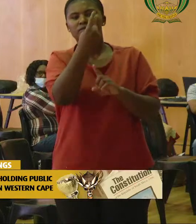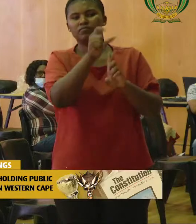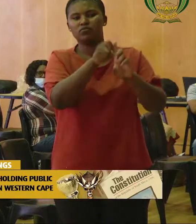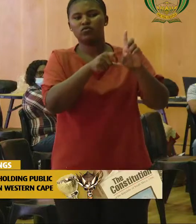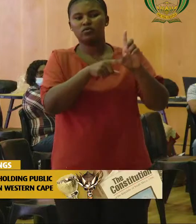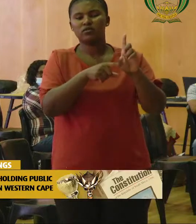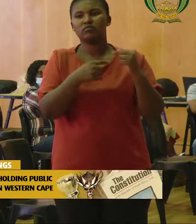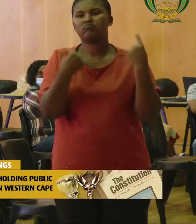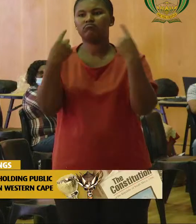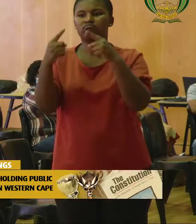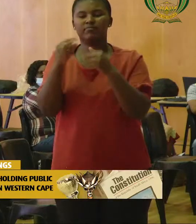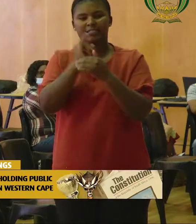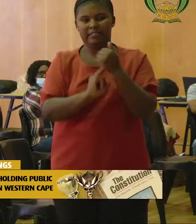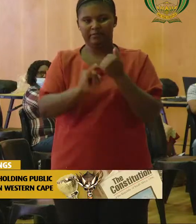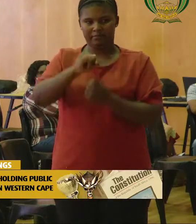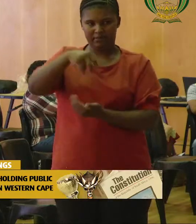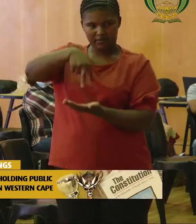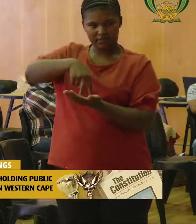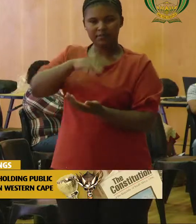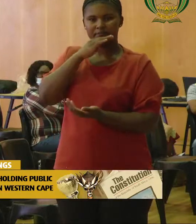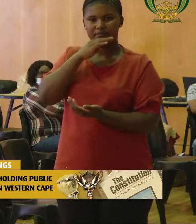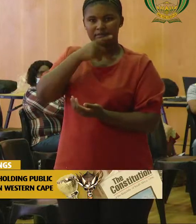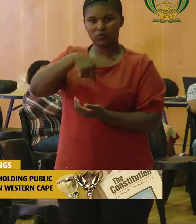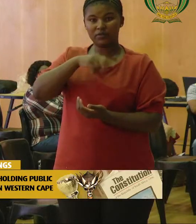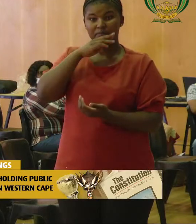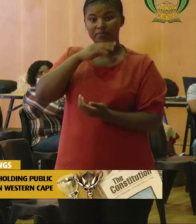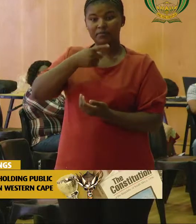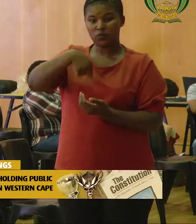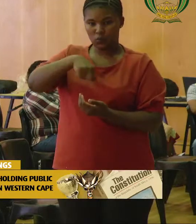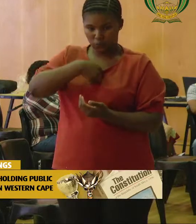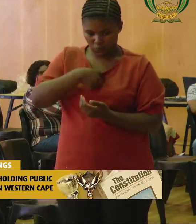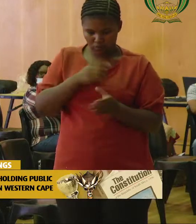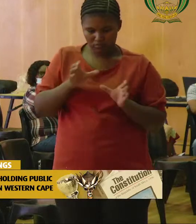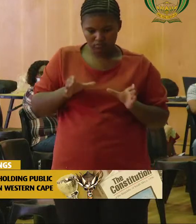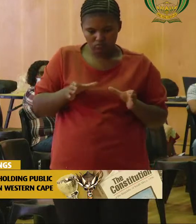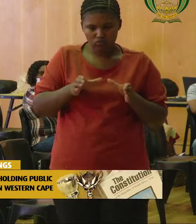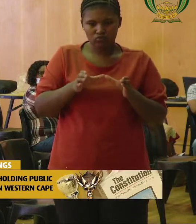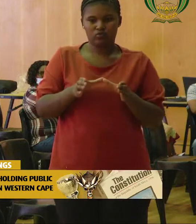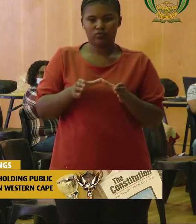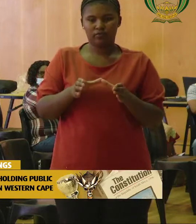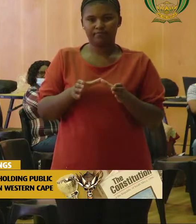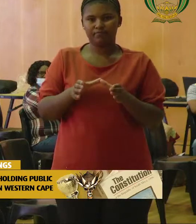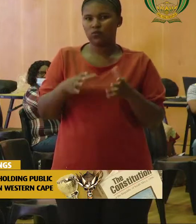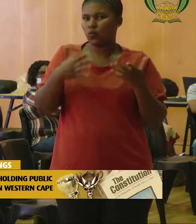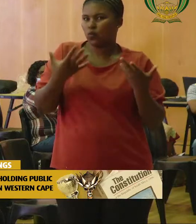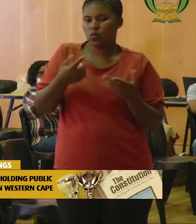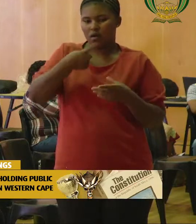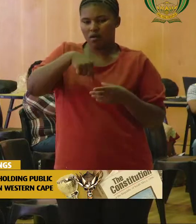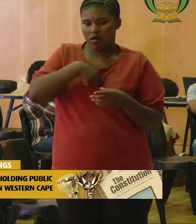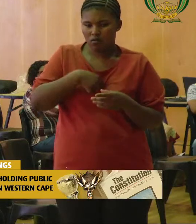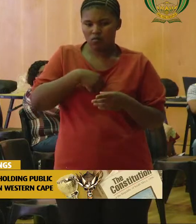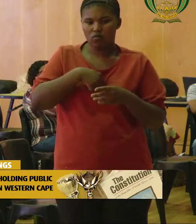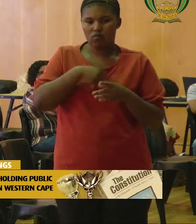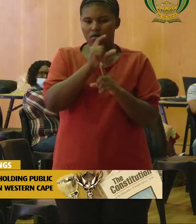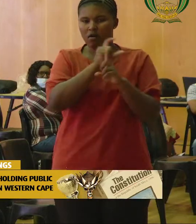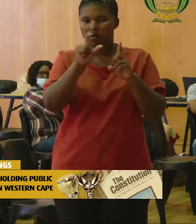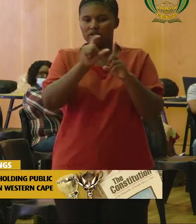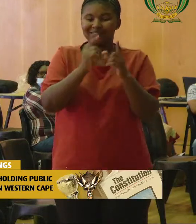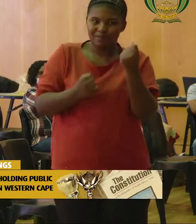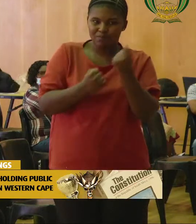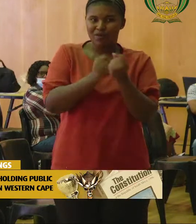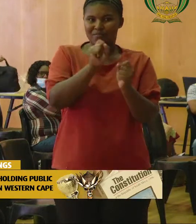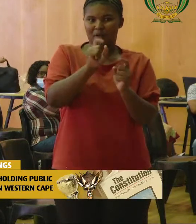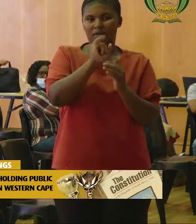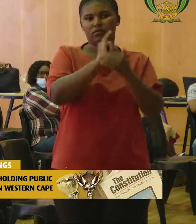stand independent, then it means that our kraal or our tribe supports that independent